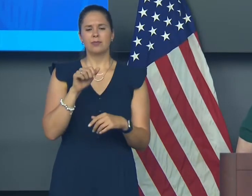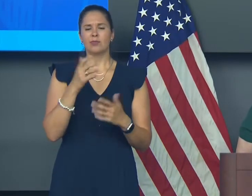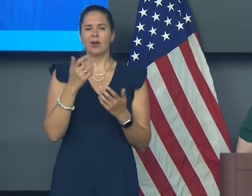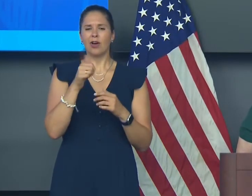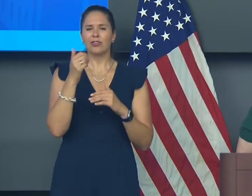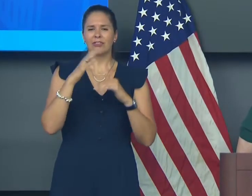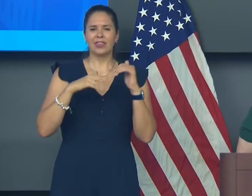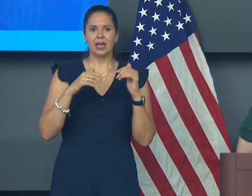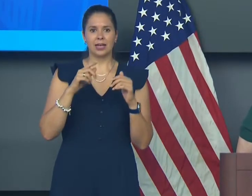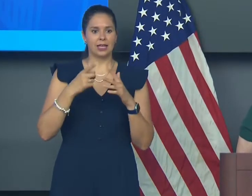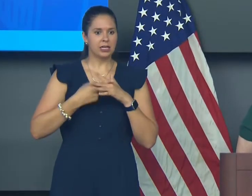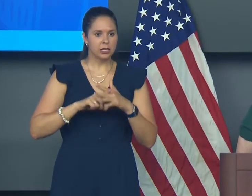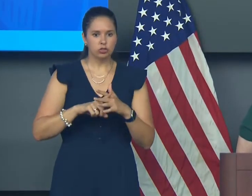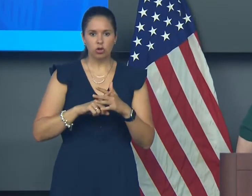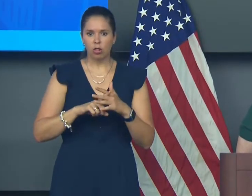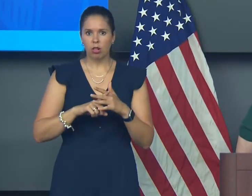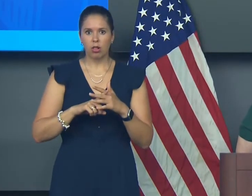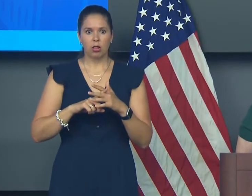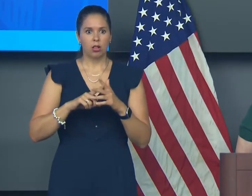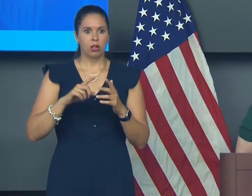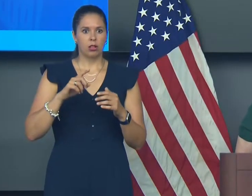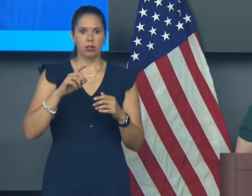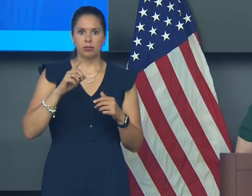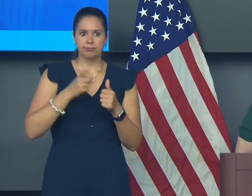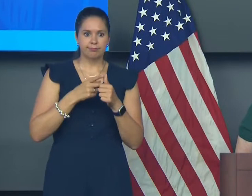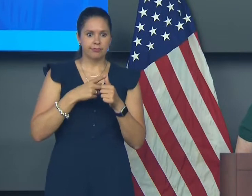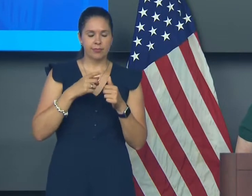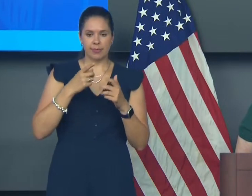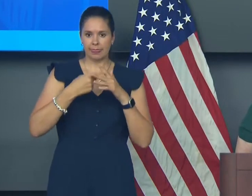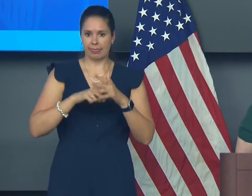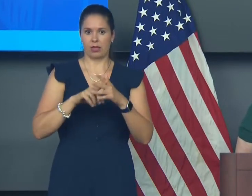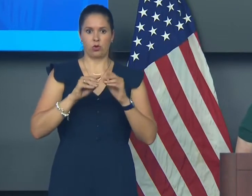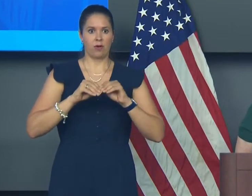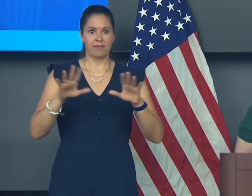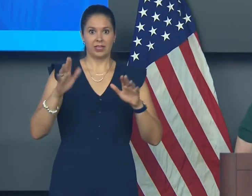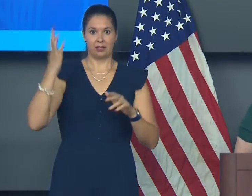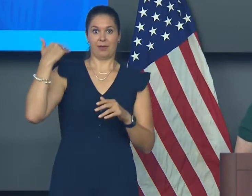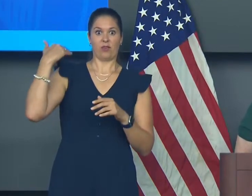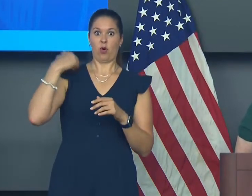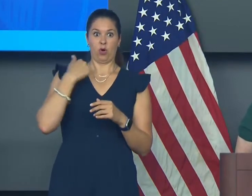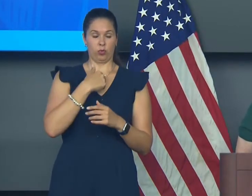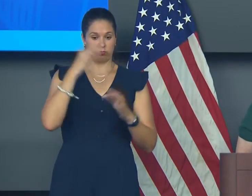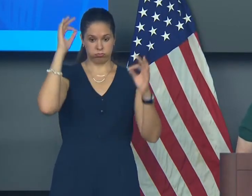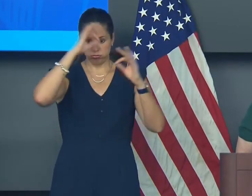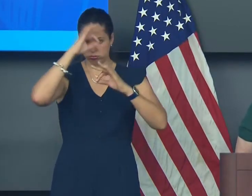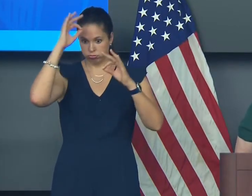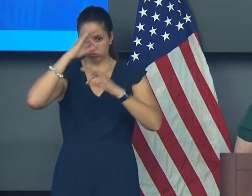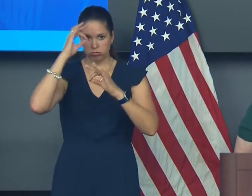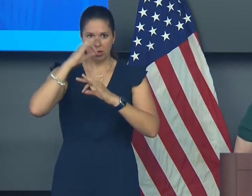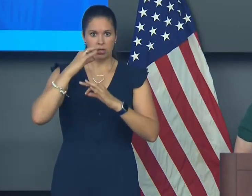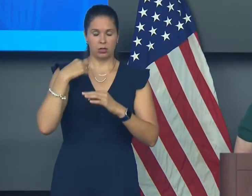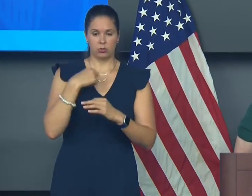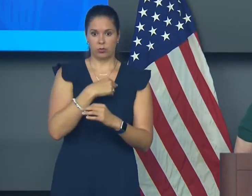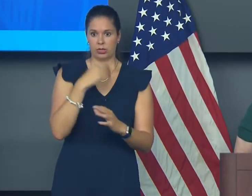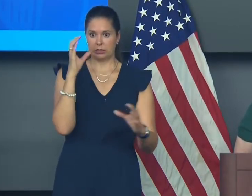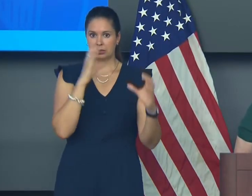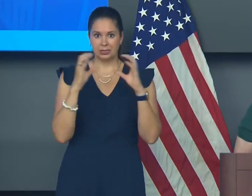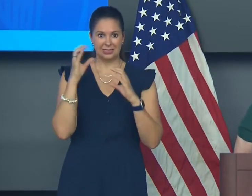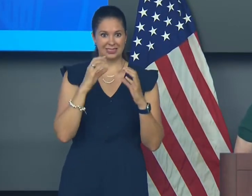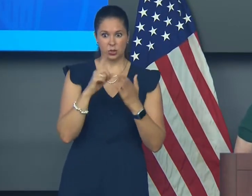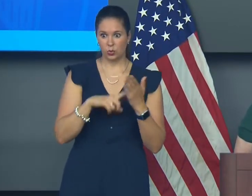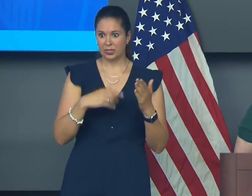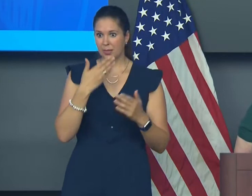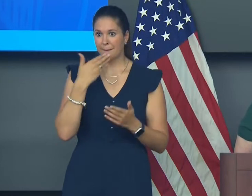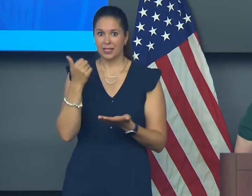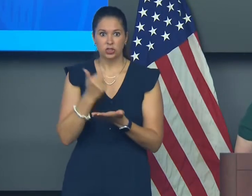initial onset of the COVID-19 outbreak, where we didn't know what we were doing. We were basically all looking for what is going to